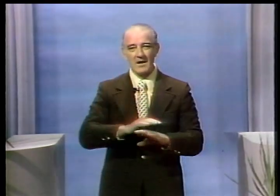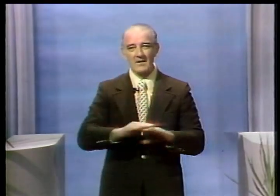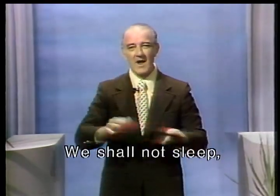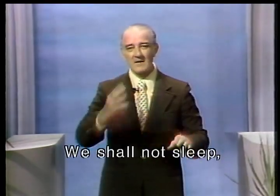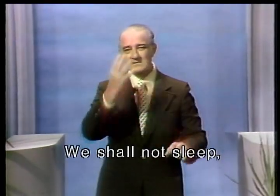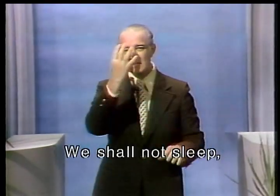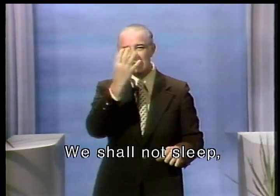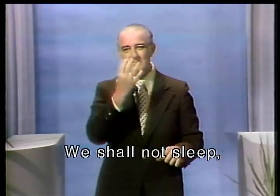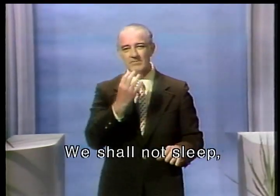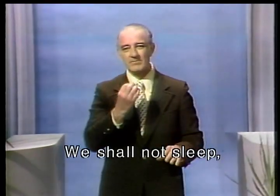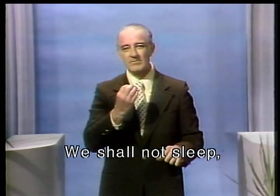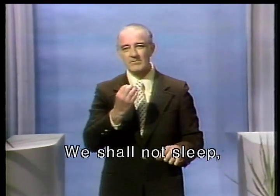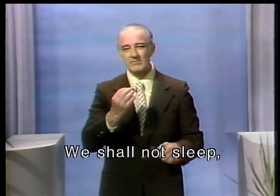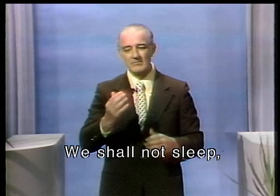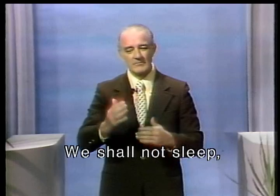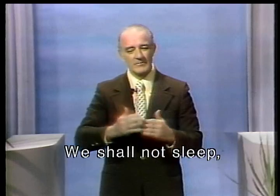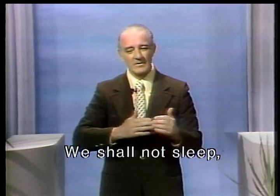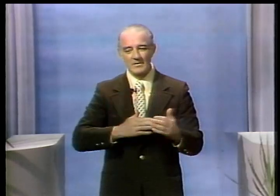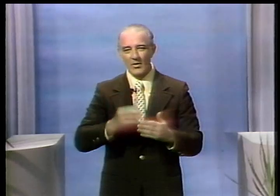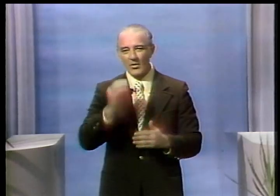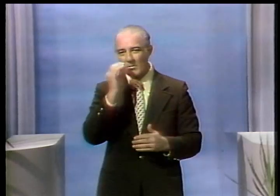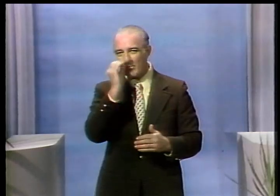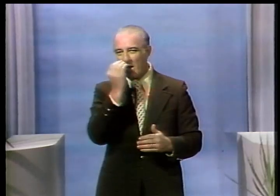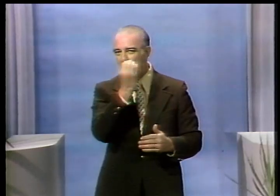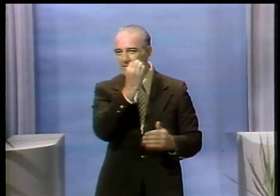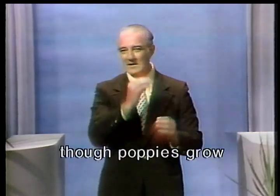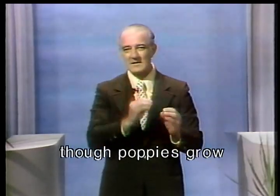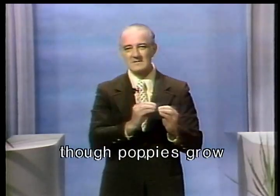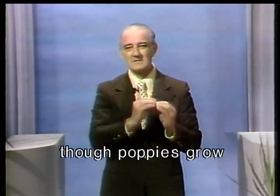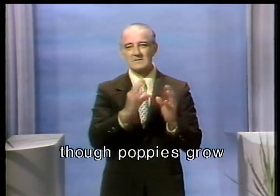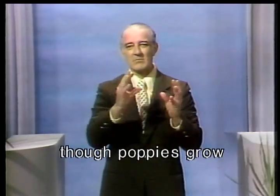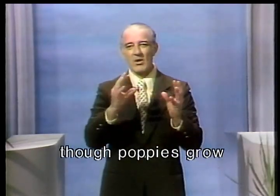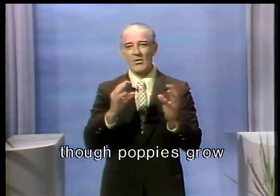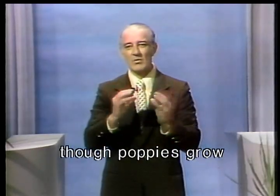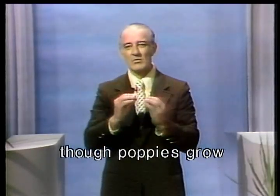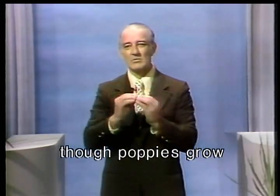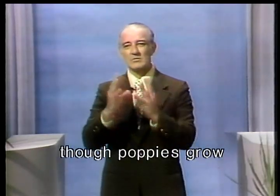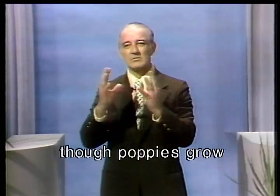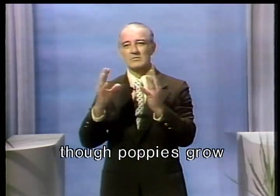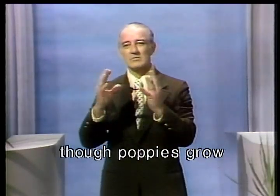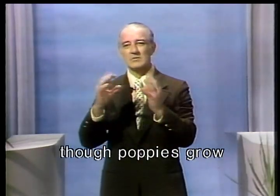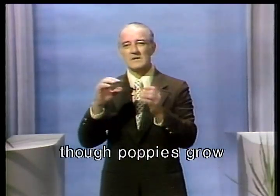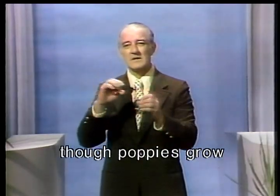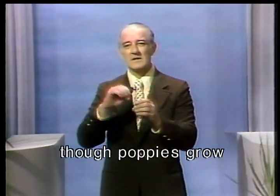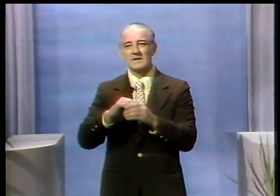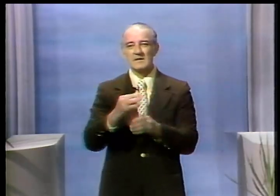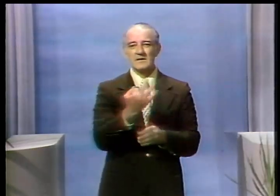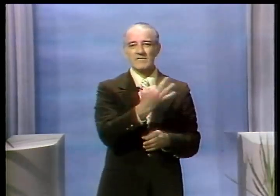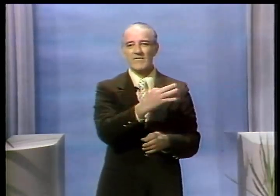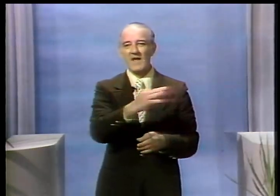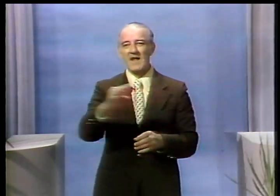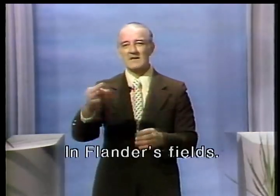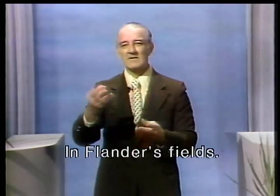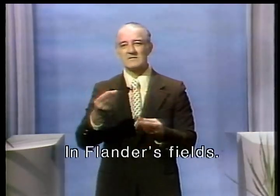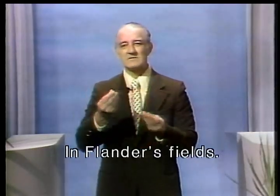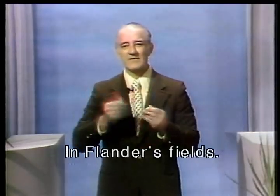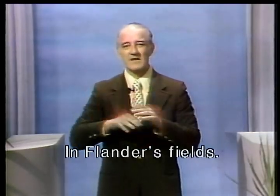not sleep, though poppies blow in Flanders